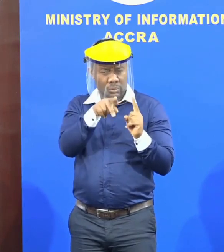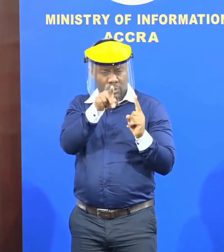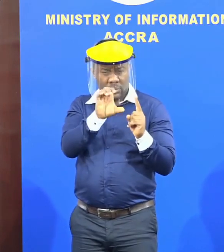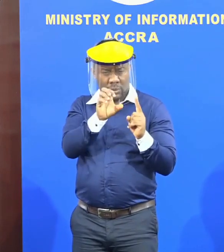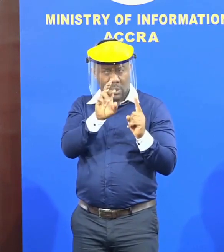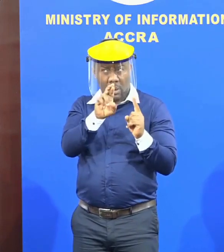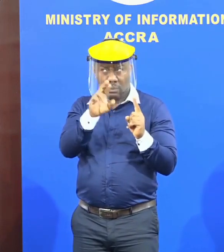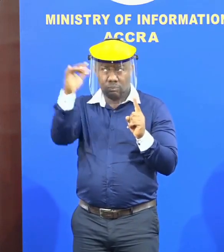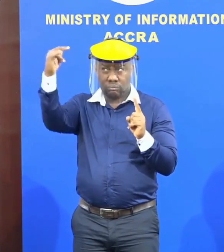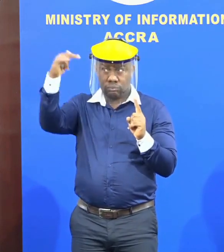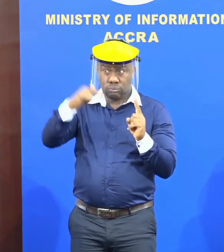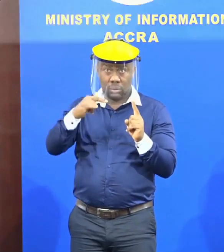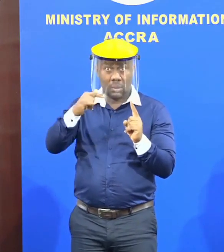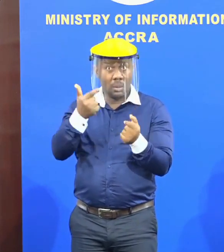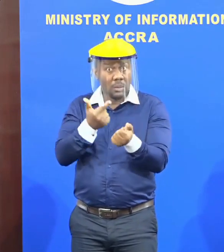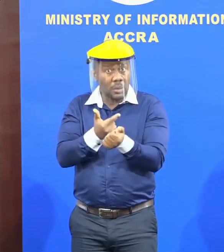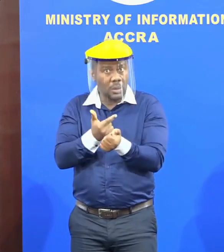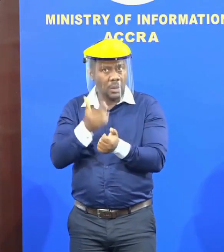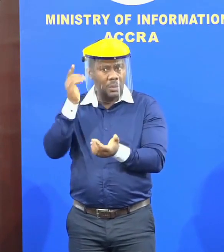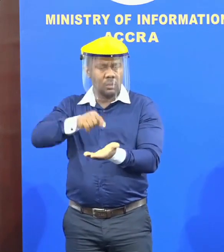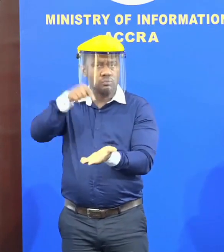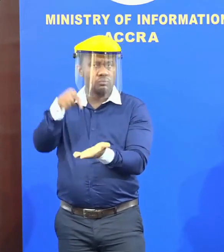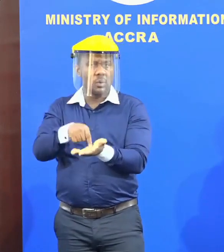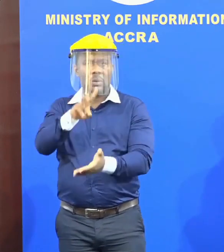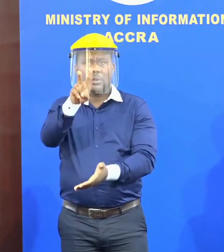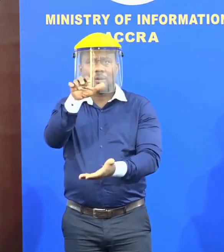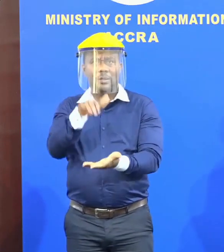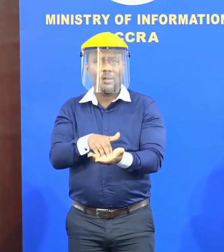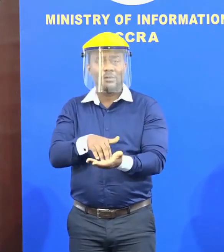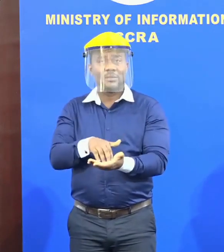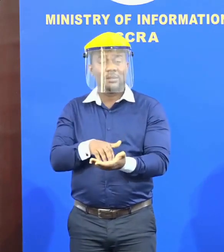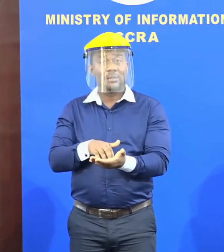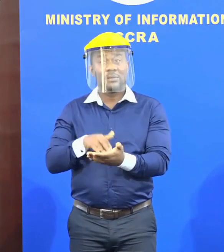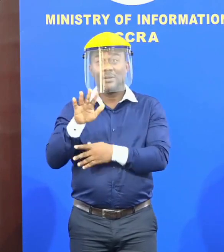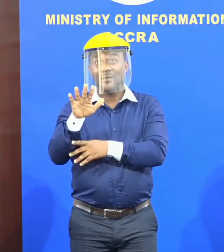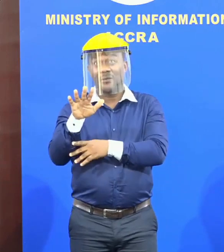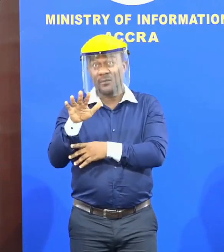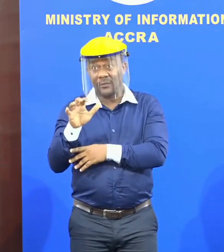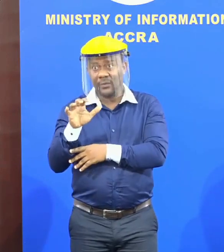Accra will be fined $3,500 per passenger.